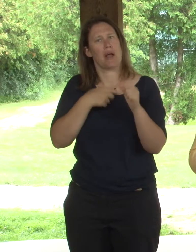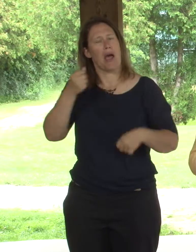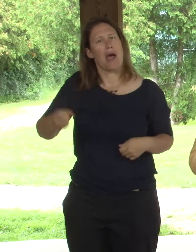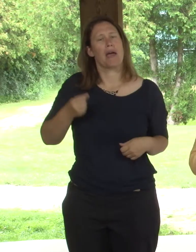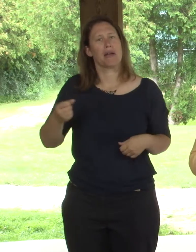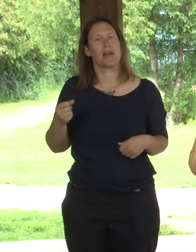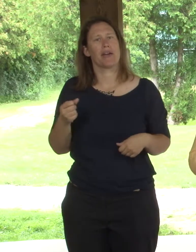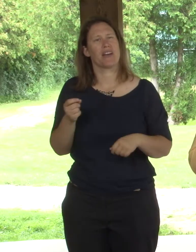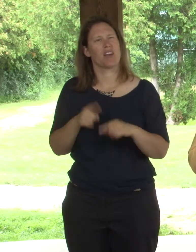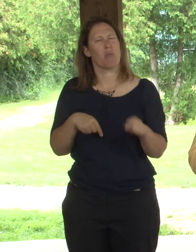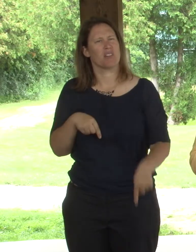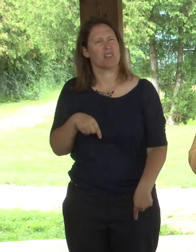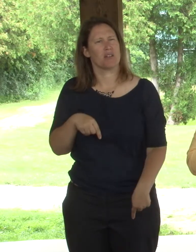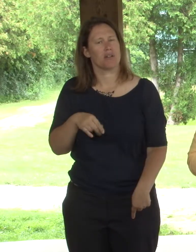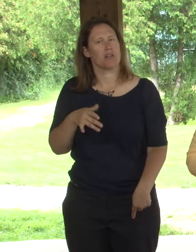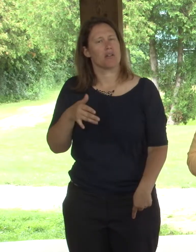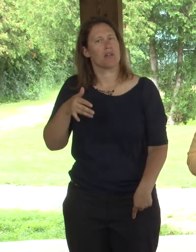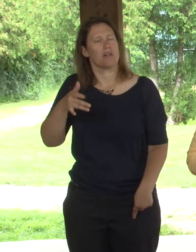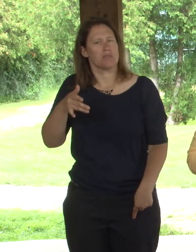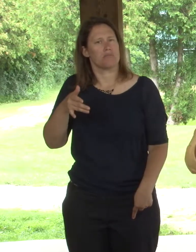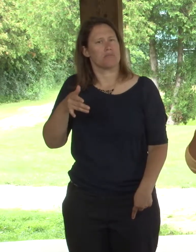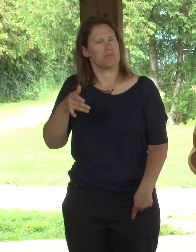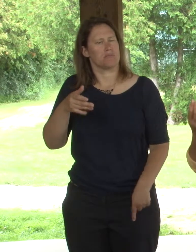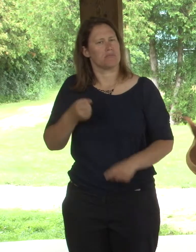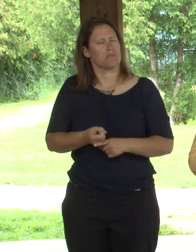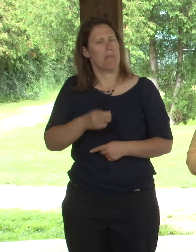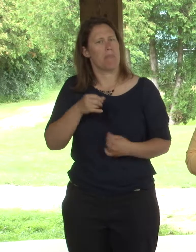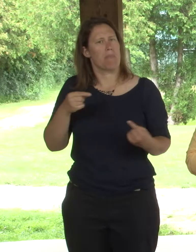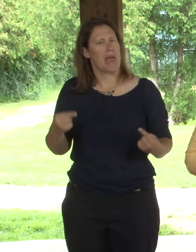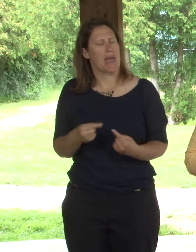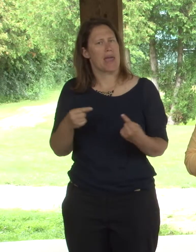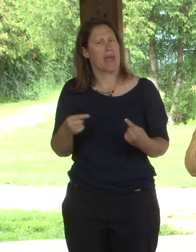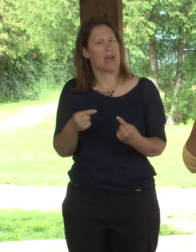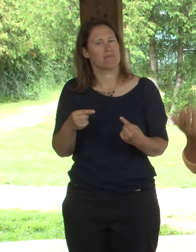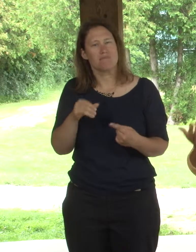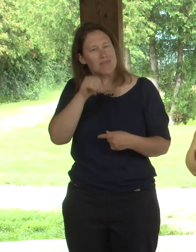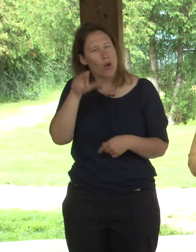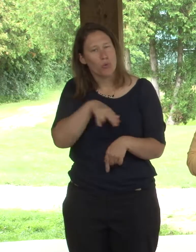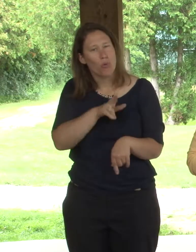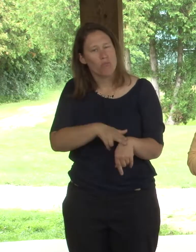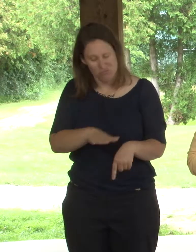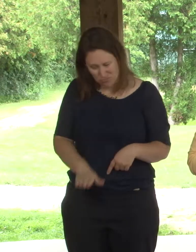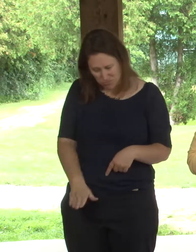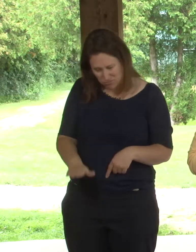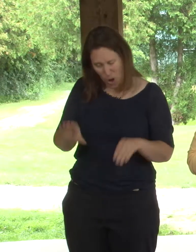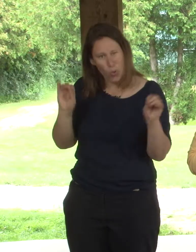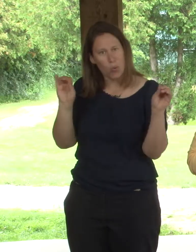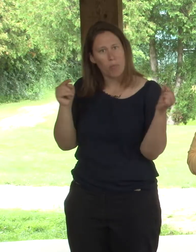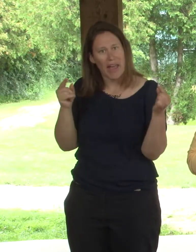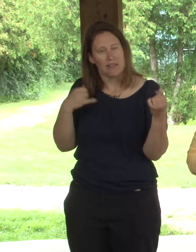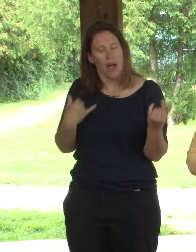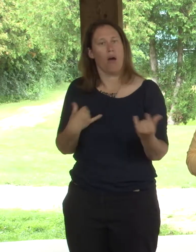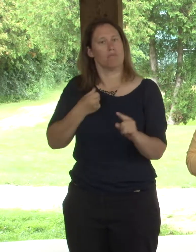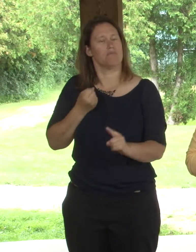matter where it is on the foot, it's not normal. So again, we need to make sure that we are reporting that back to our